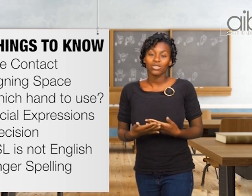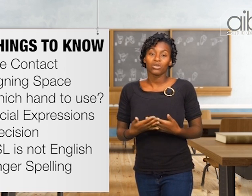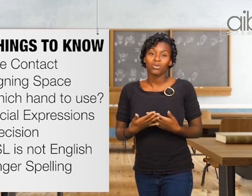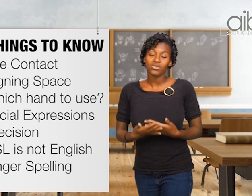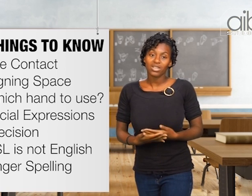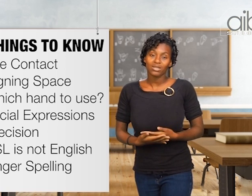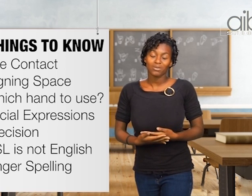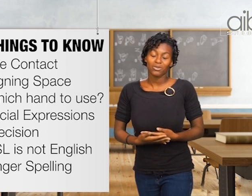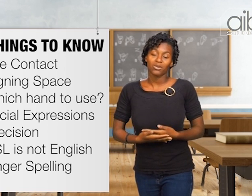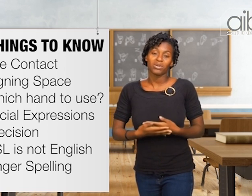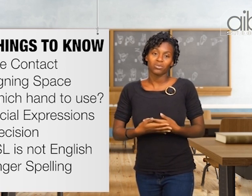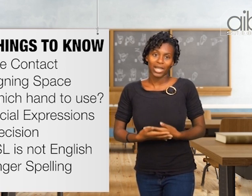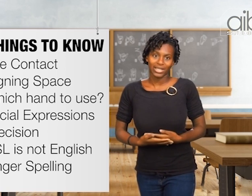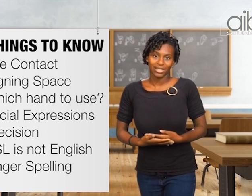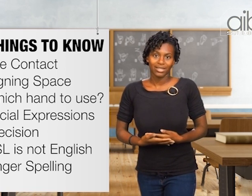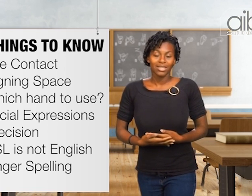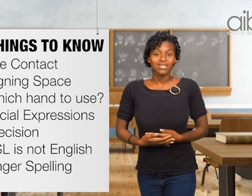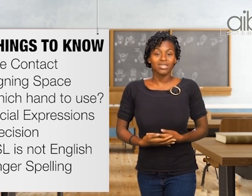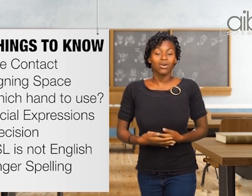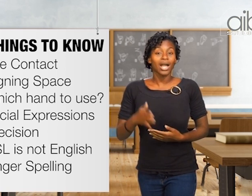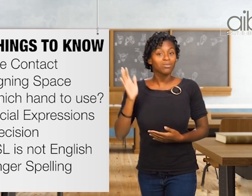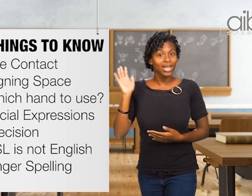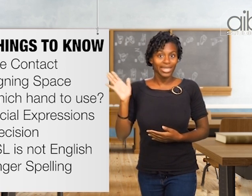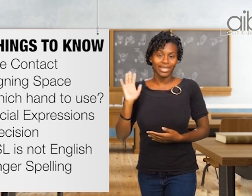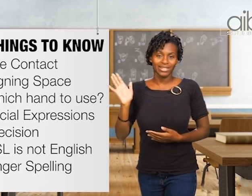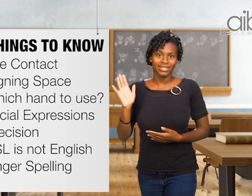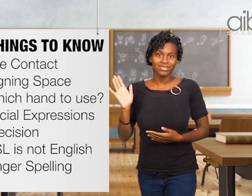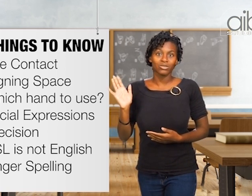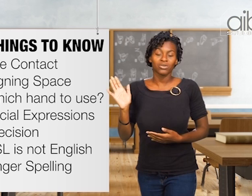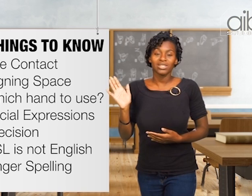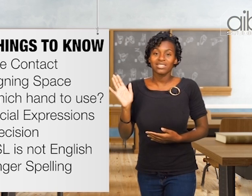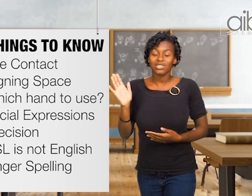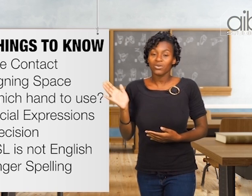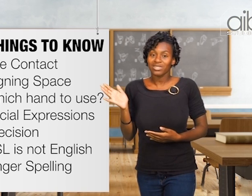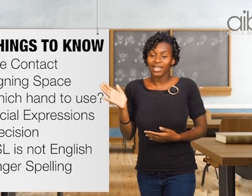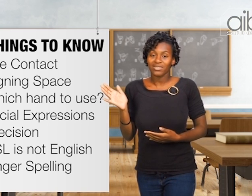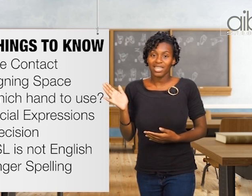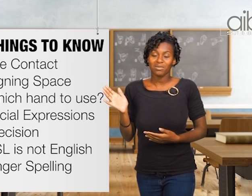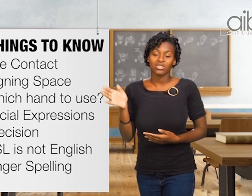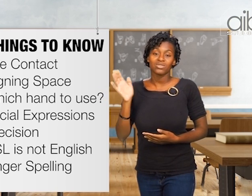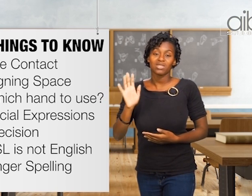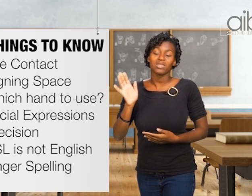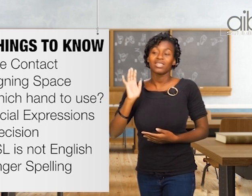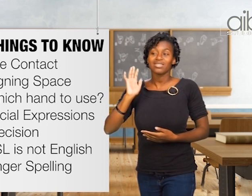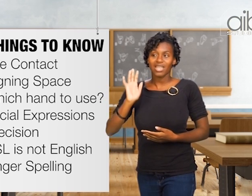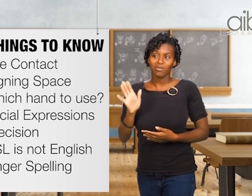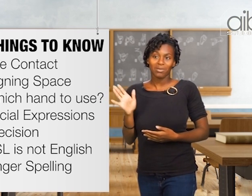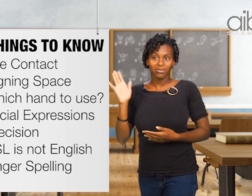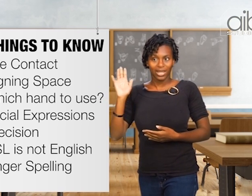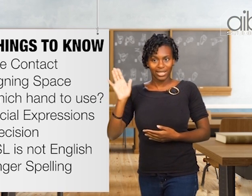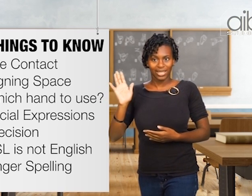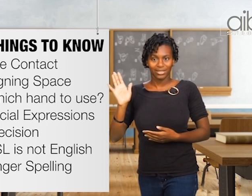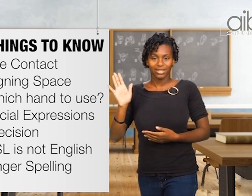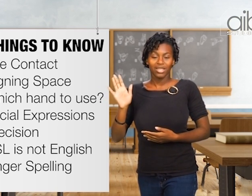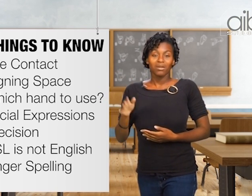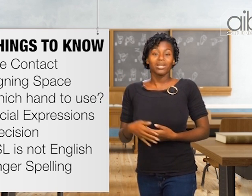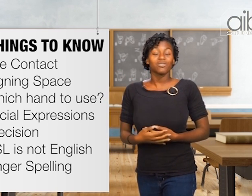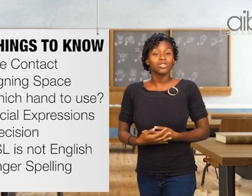are most comfortable with writing. So I'm right-handed, so during this whole entire segment, you'll see me sign with my right hand. But if you